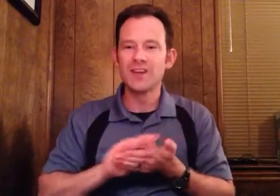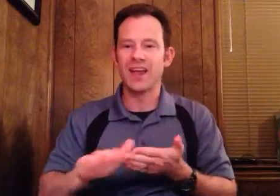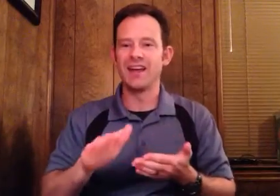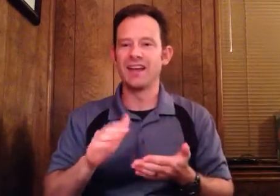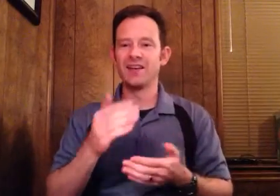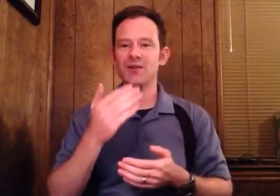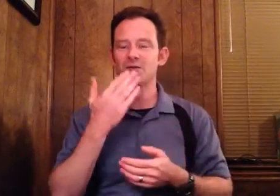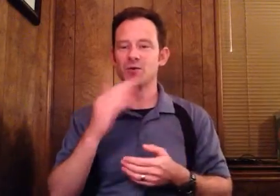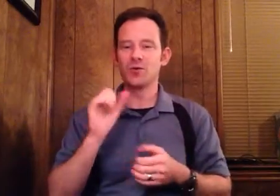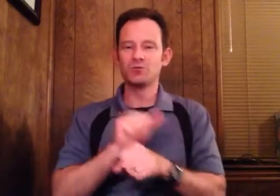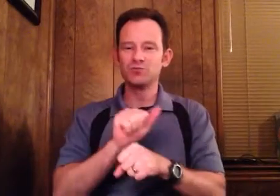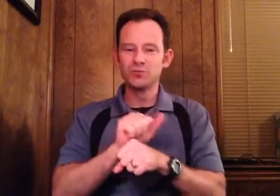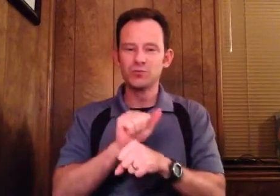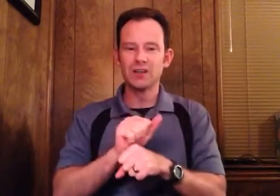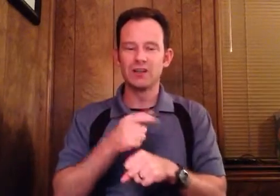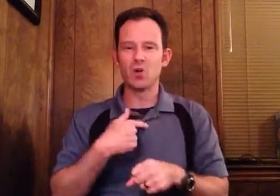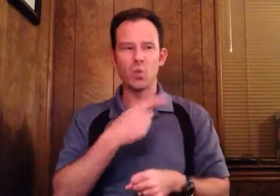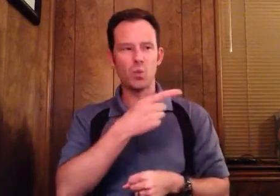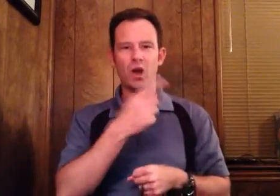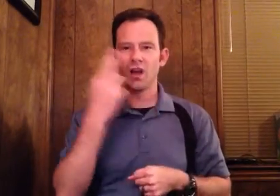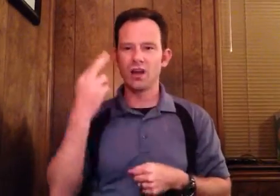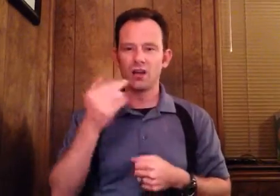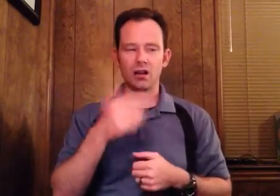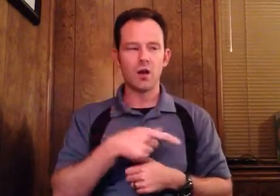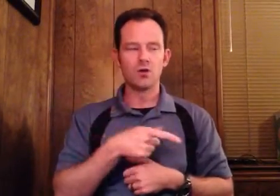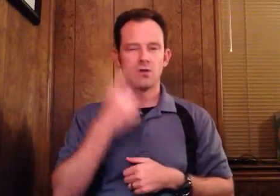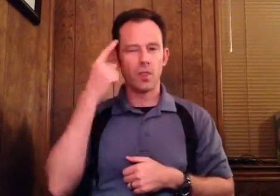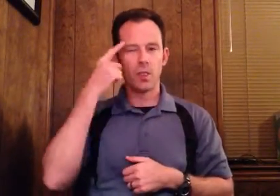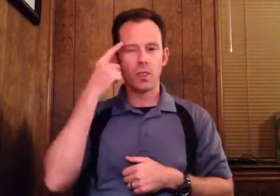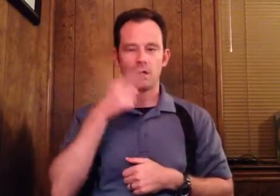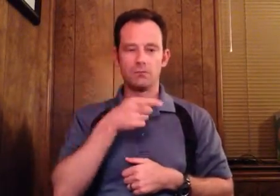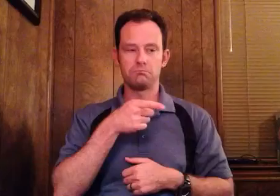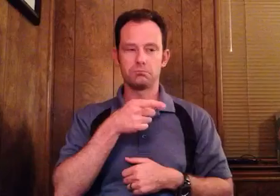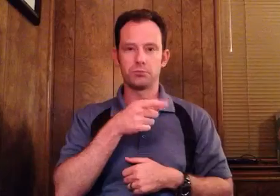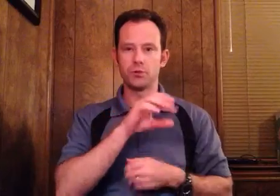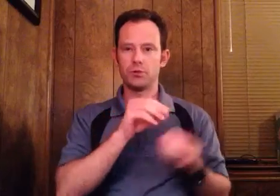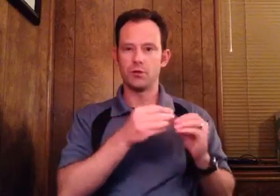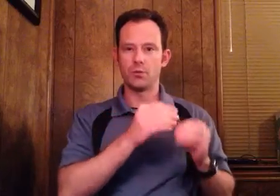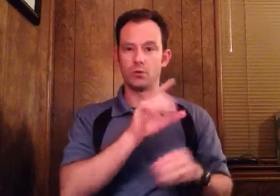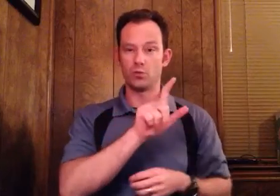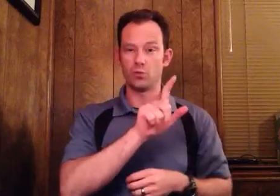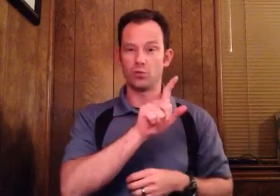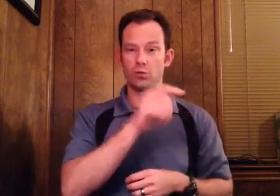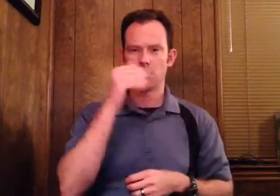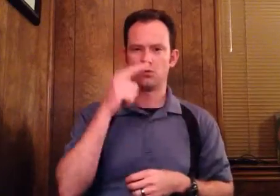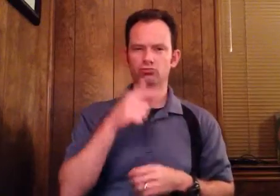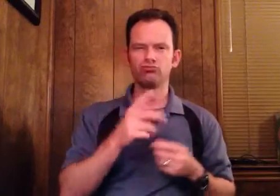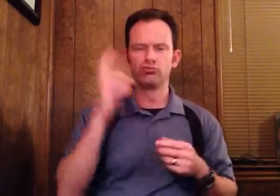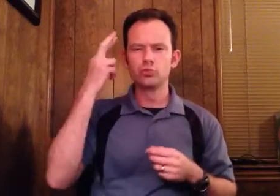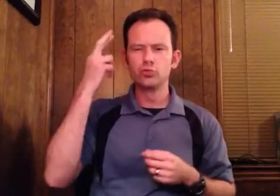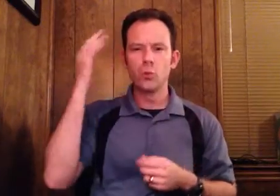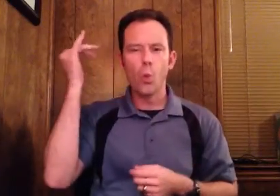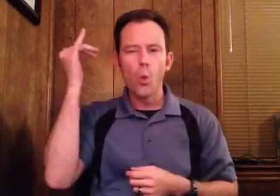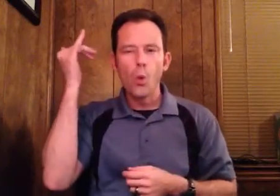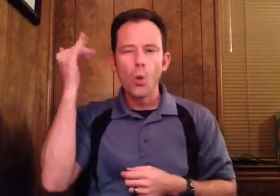solution reasonable? Does 21 fit in our part whole? And then maybe talk